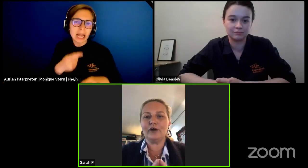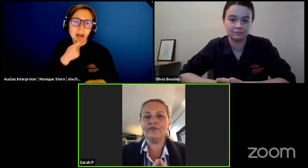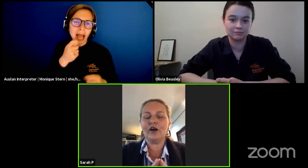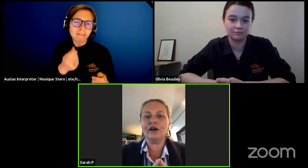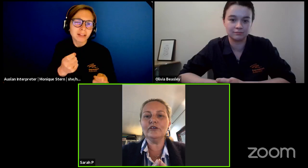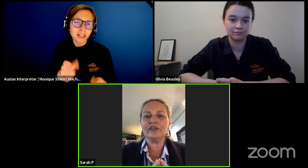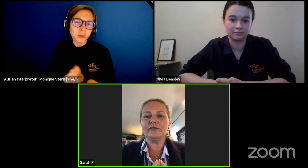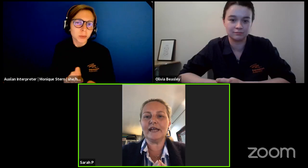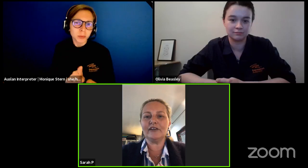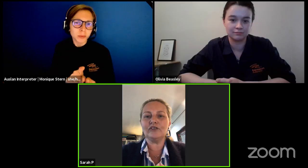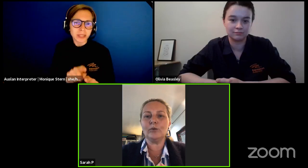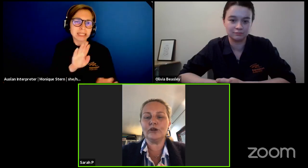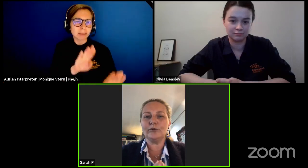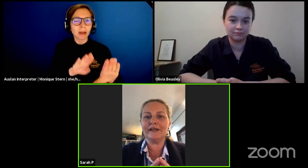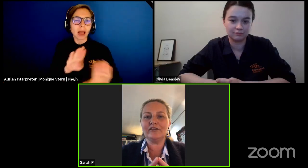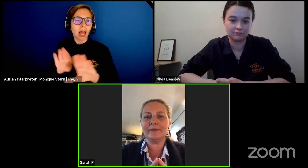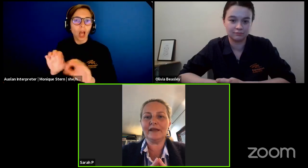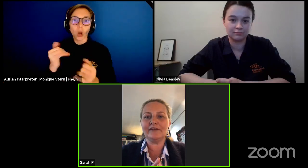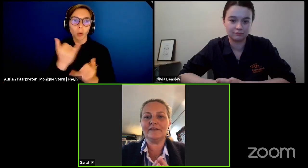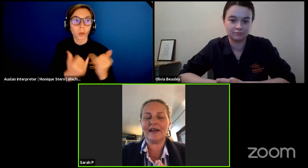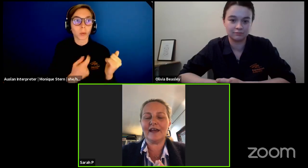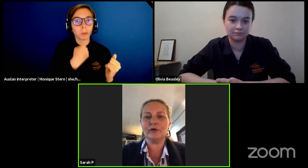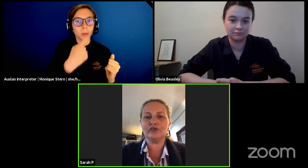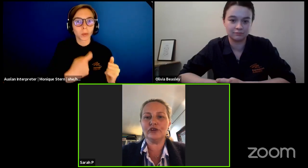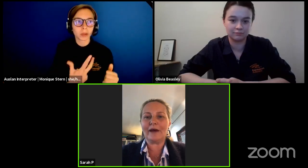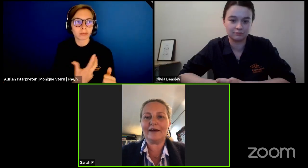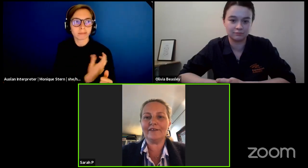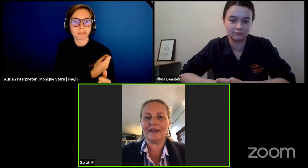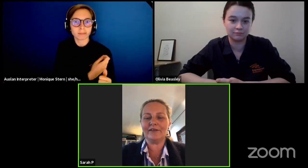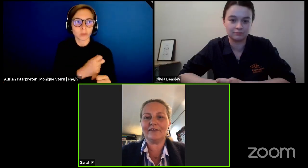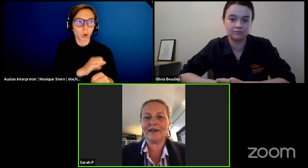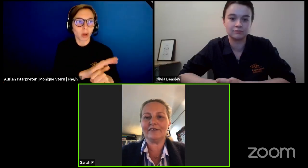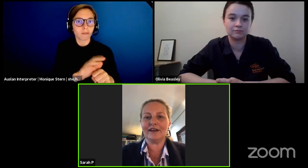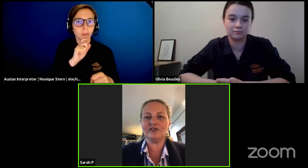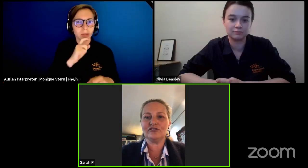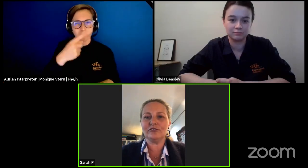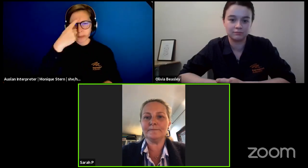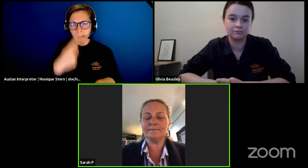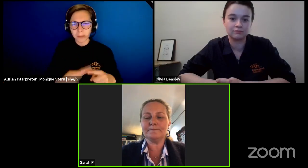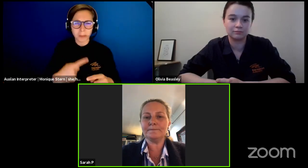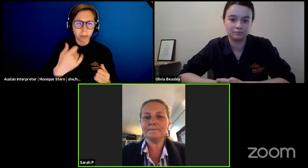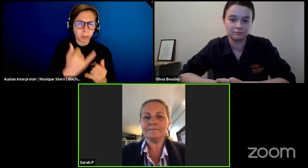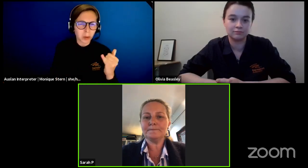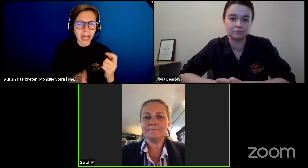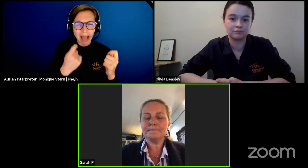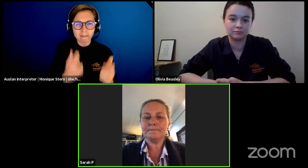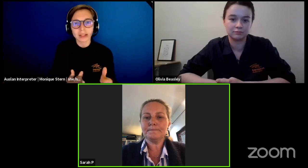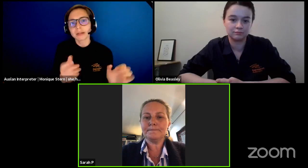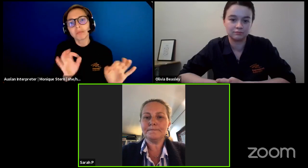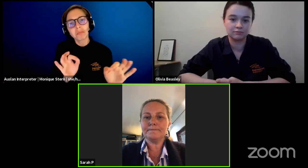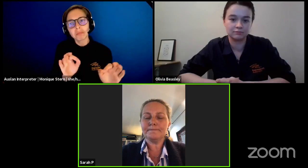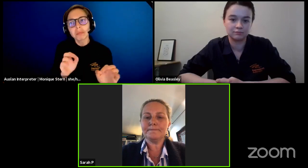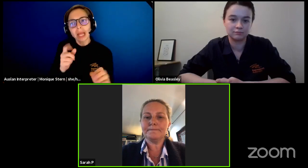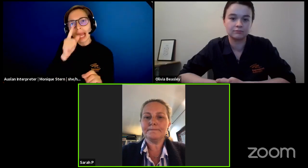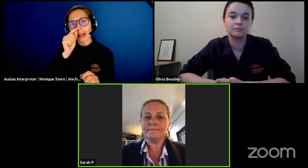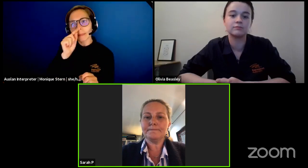similar profiles in regards to what you would expect in the day or two after having the vaccination.